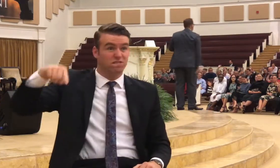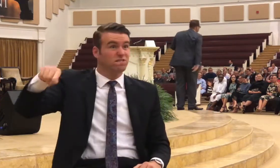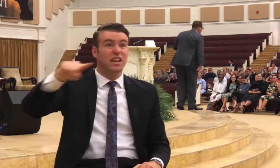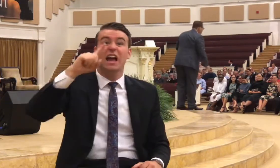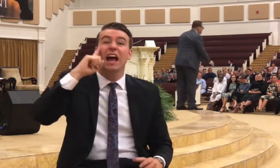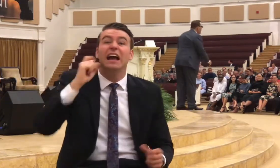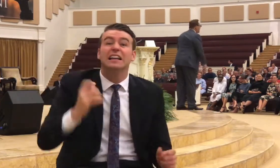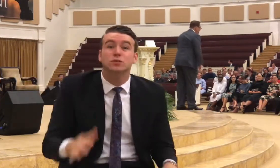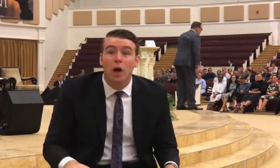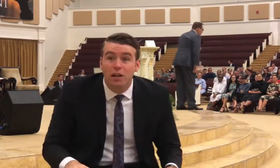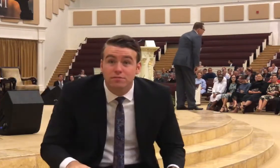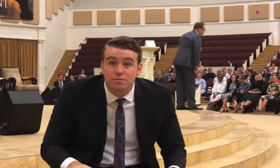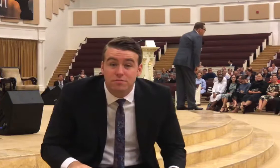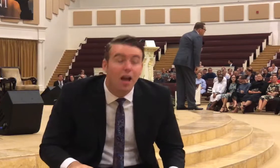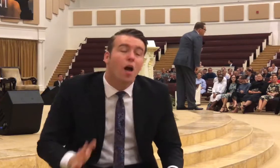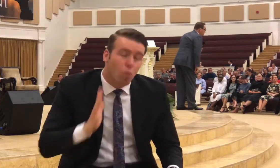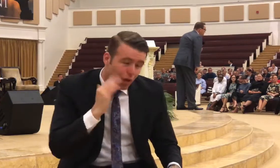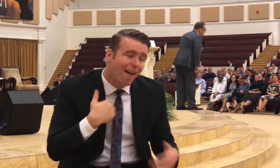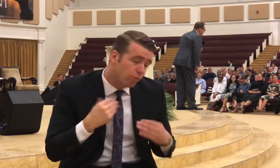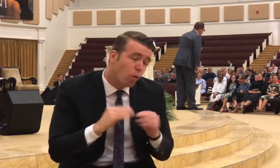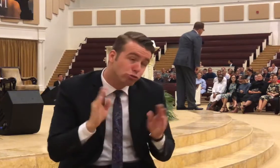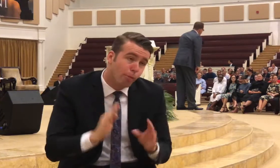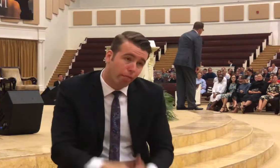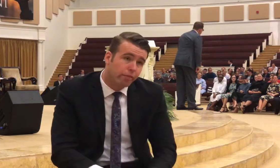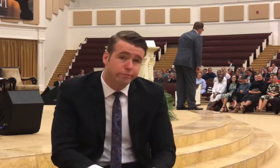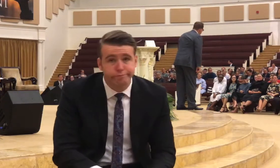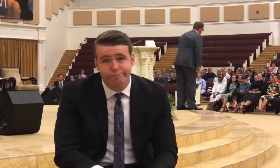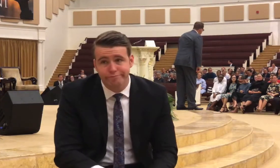Guess what? There's more coming.